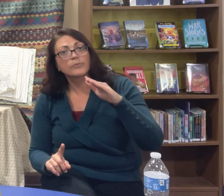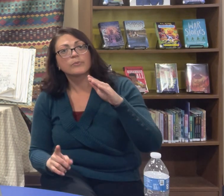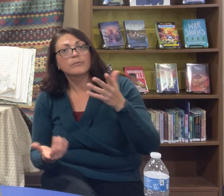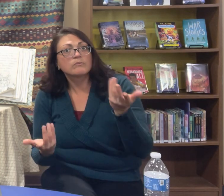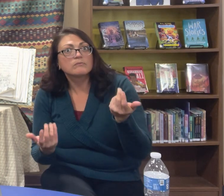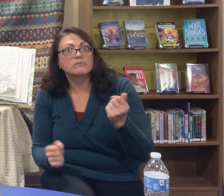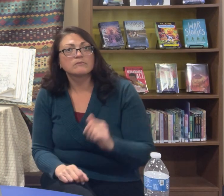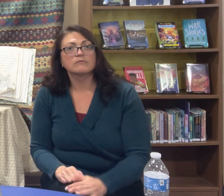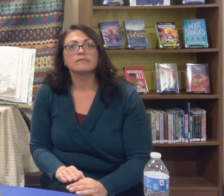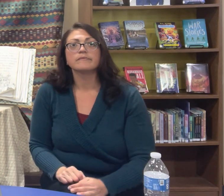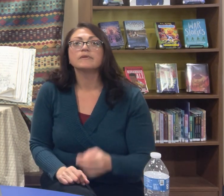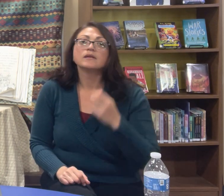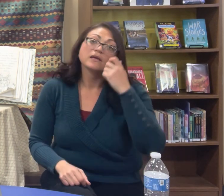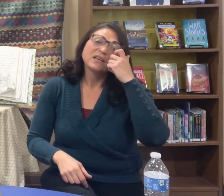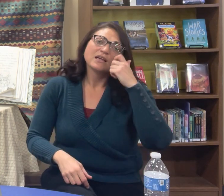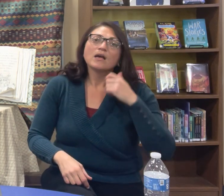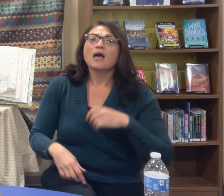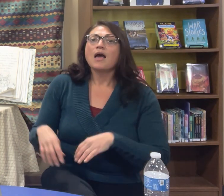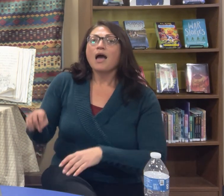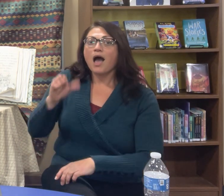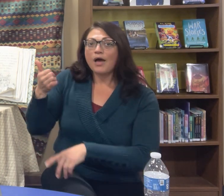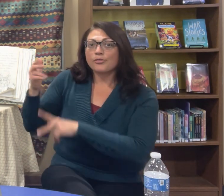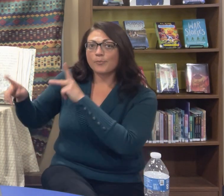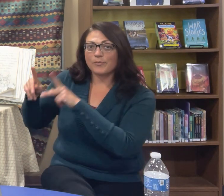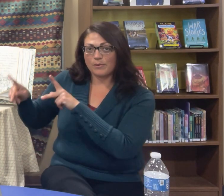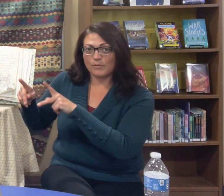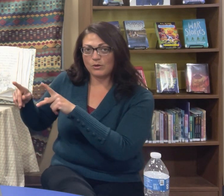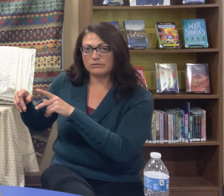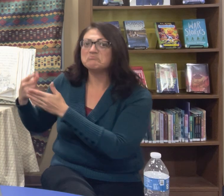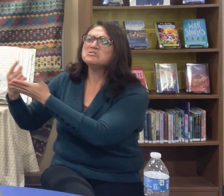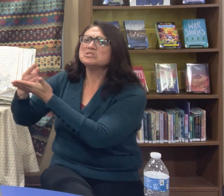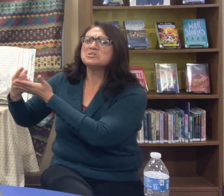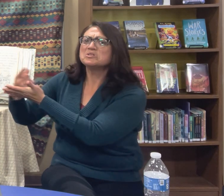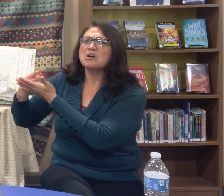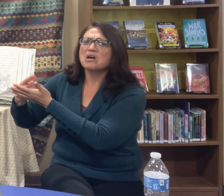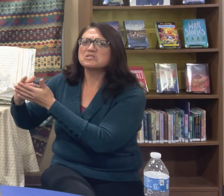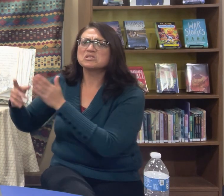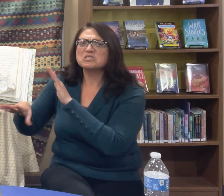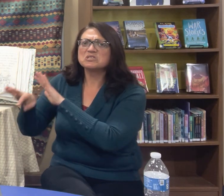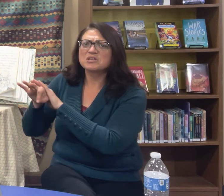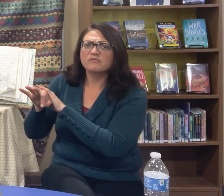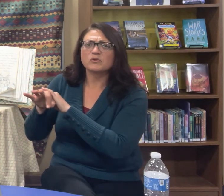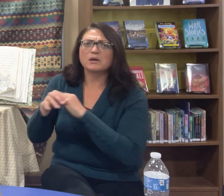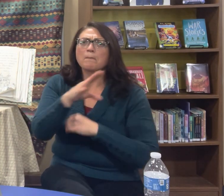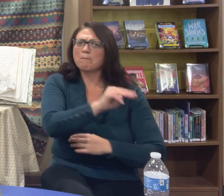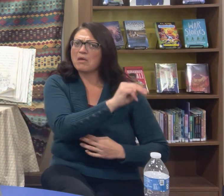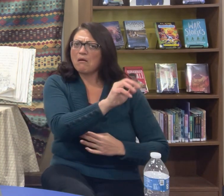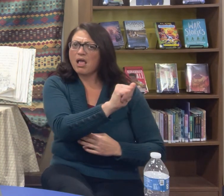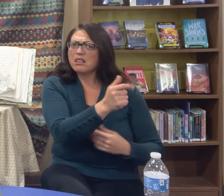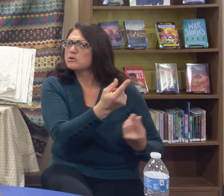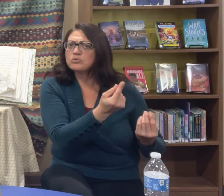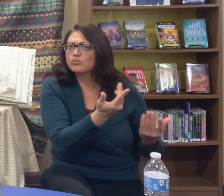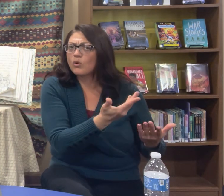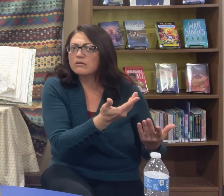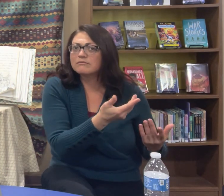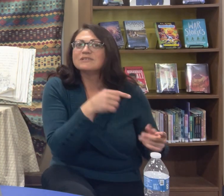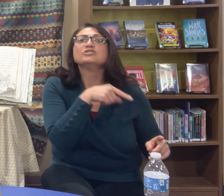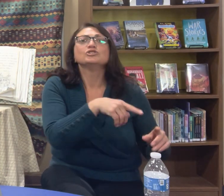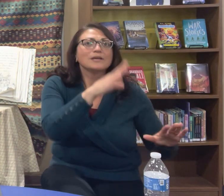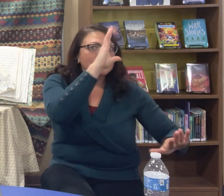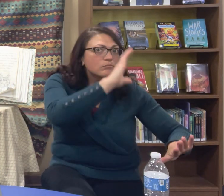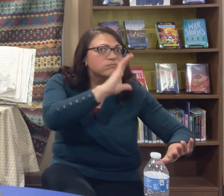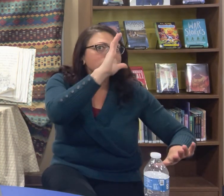While others discussed her discovery, Mary kept exploring and learning.